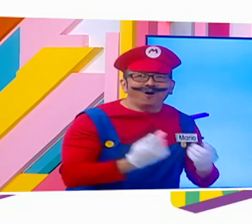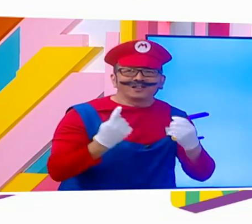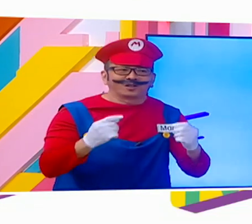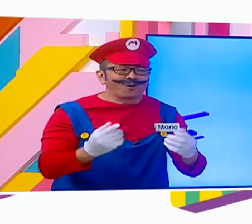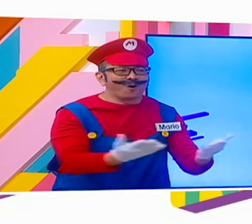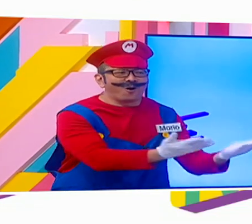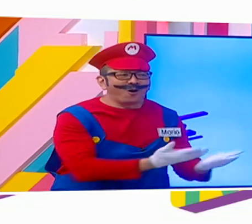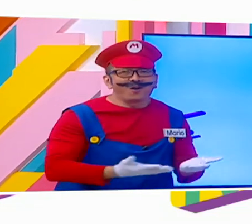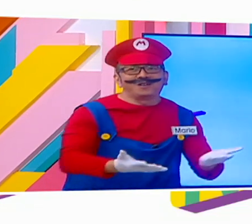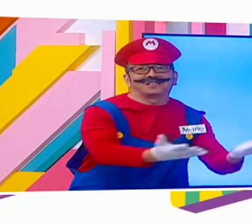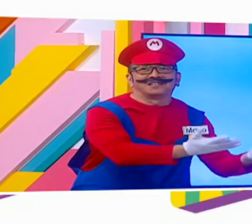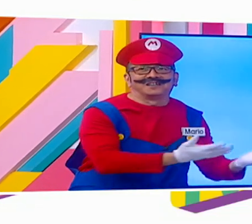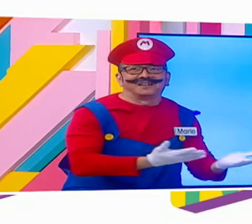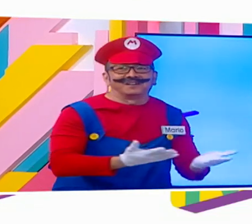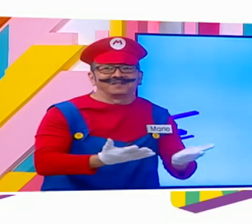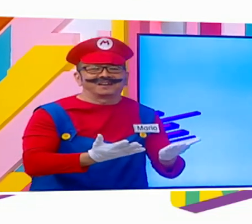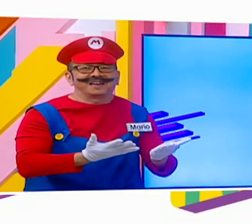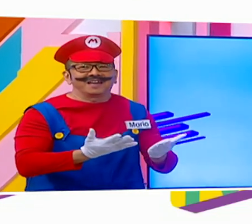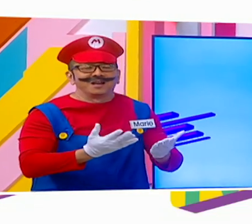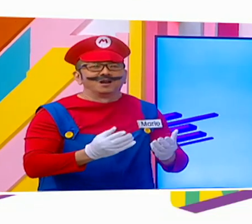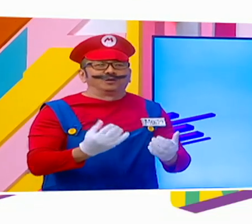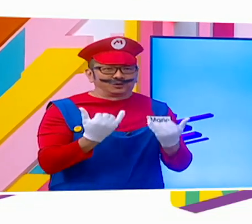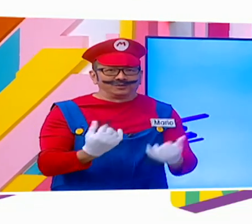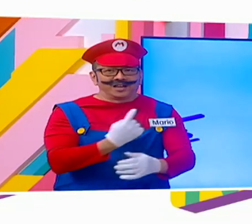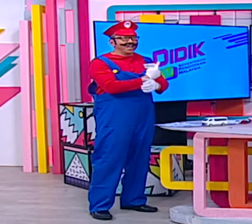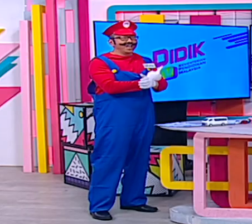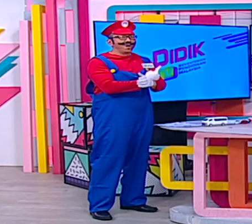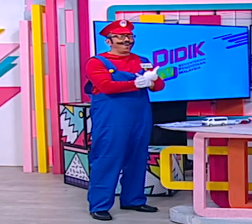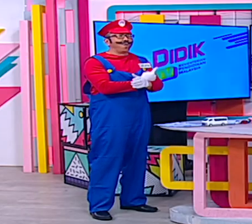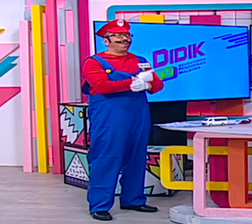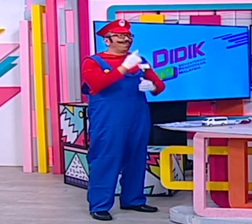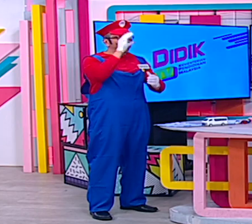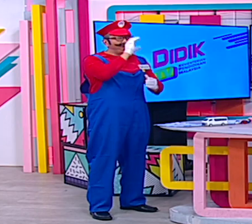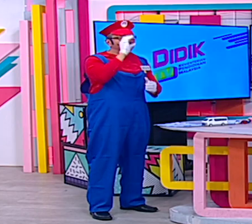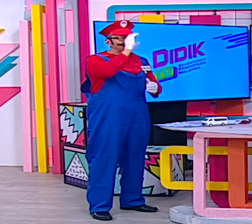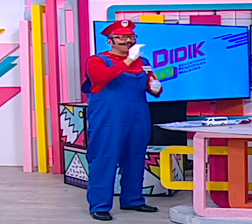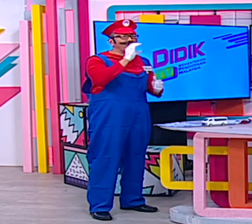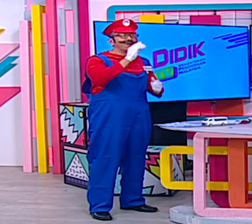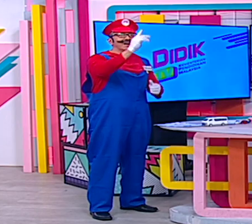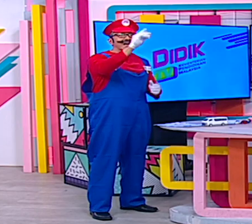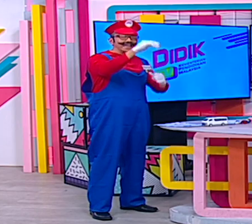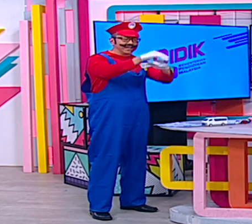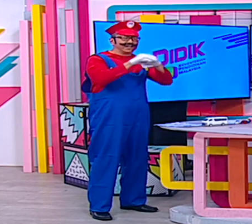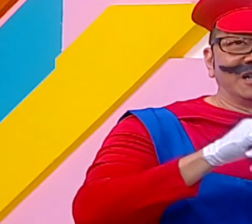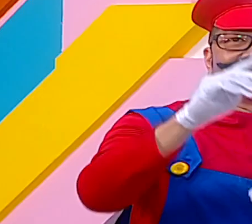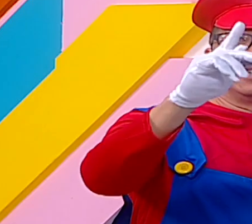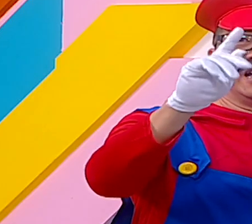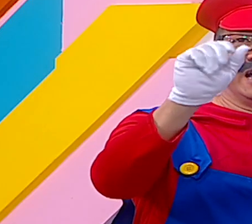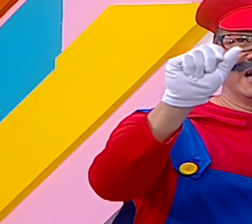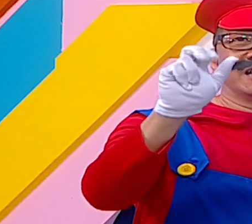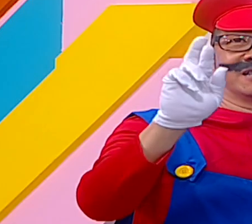all the toys here. Okay, today we will explore